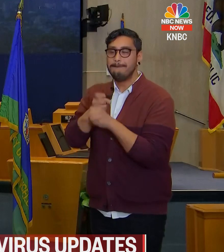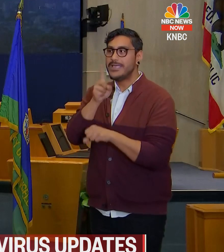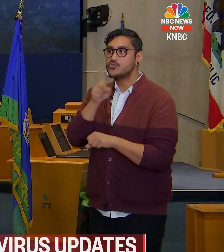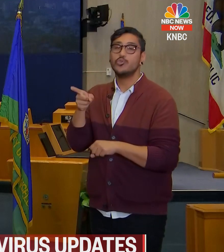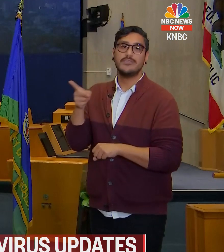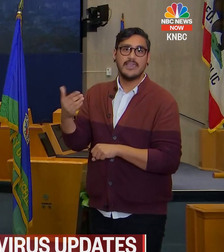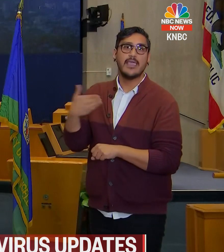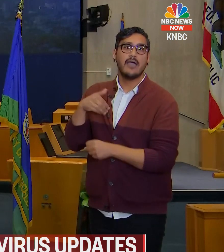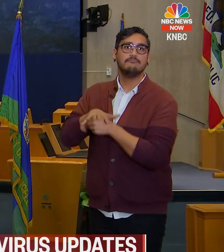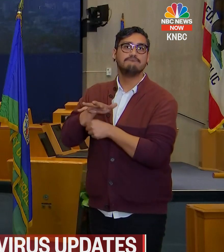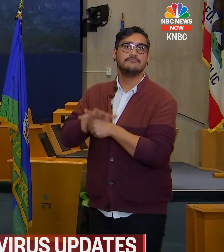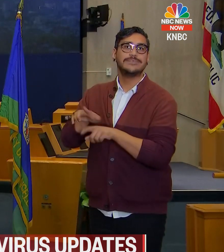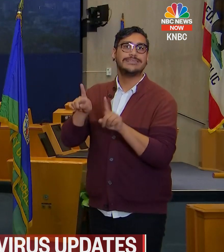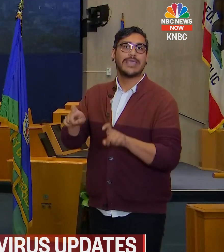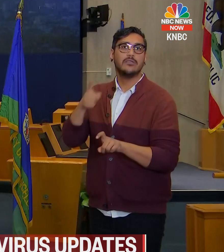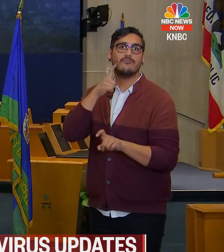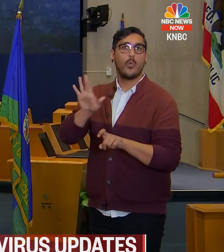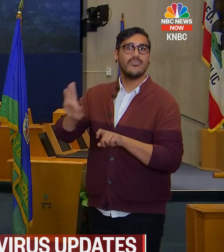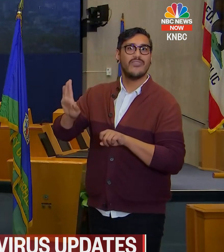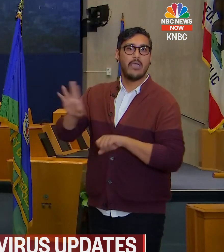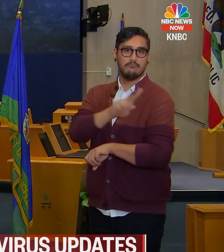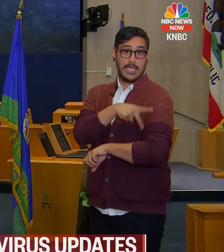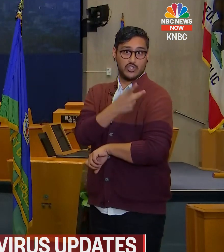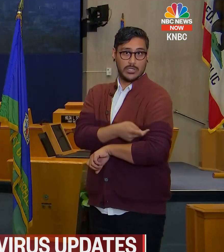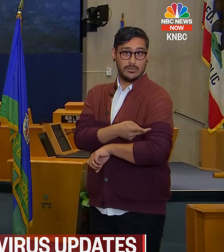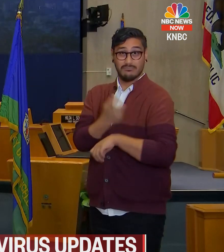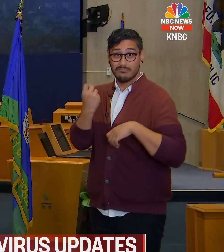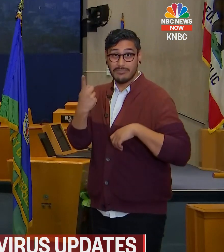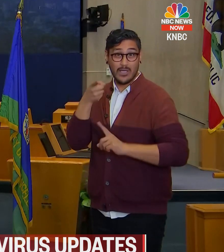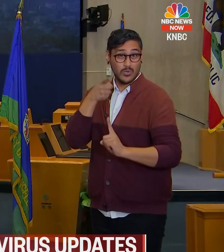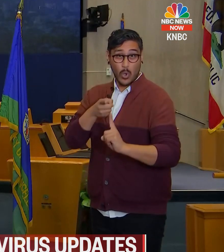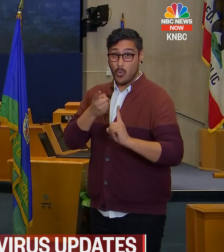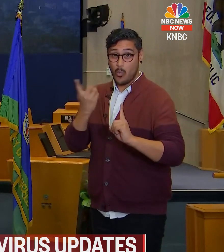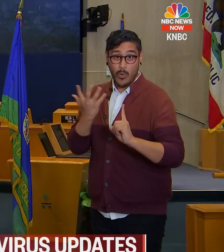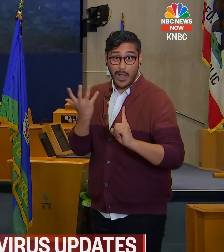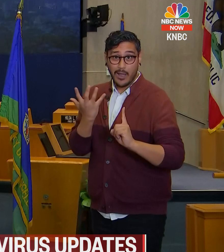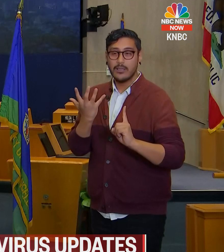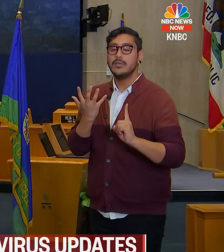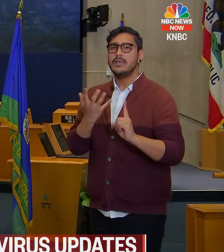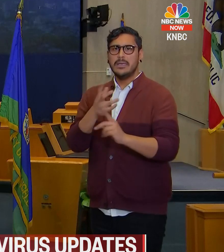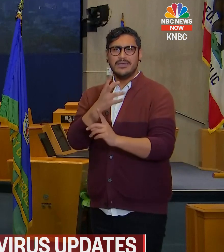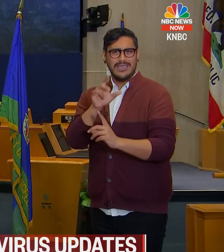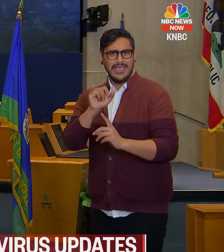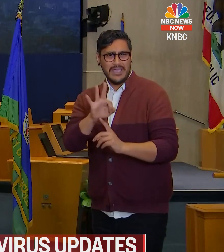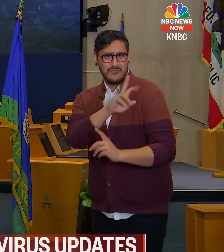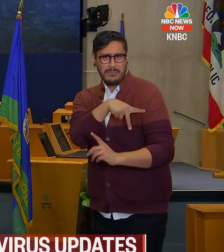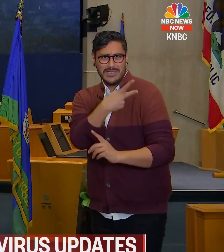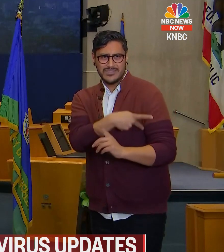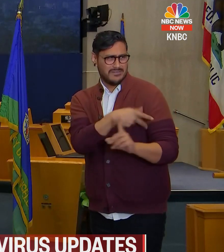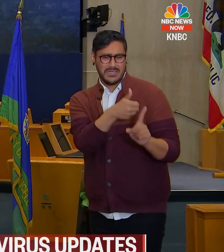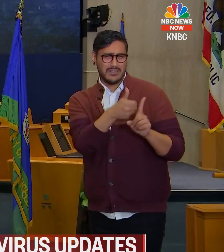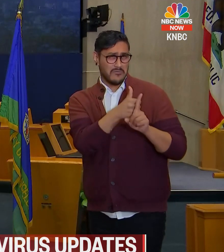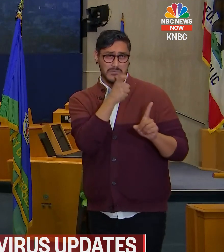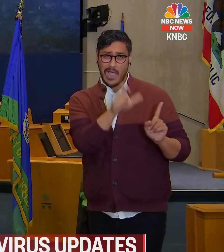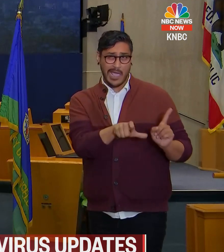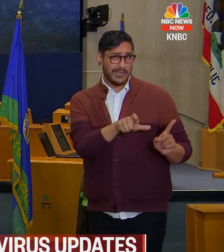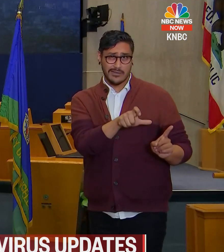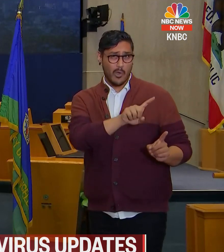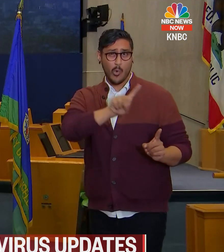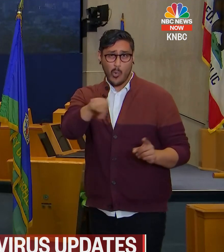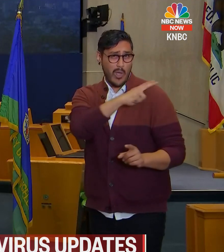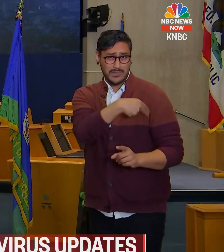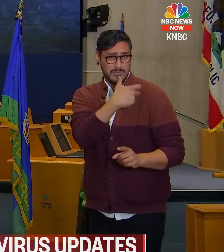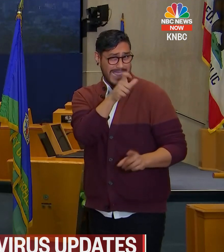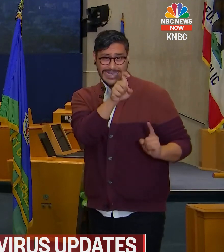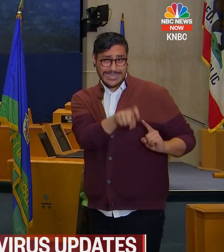for their patients. Because the goal is that we want to keep patients that don't require hospital services away from the hospitals